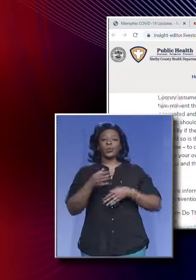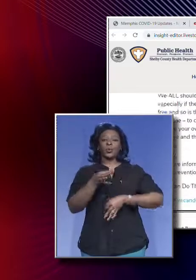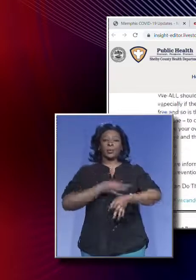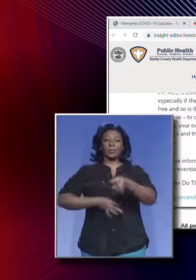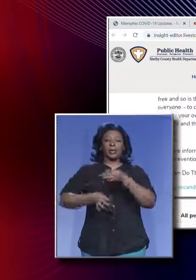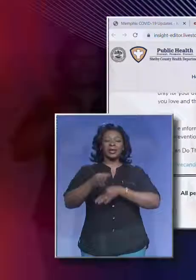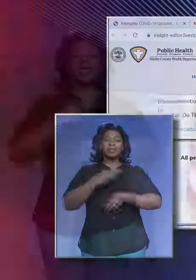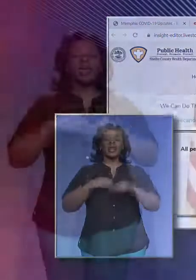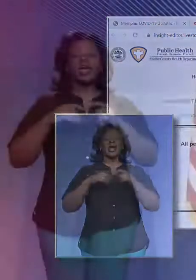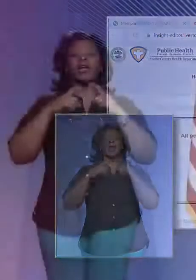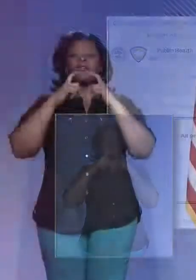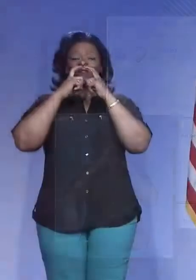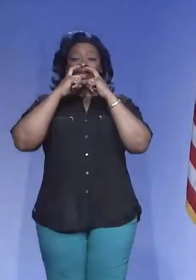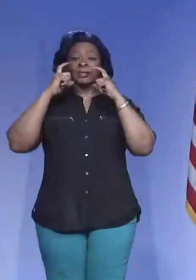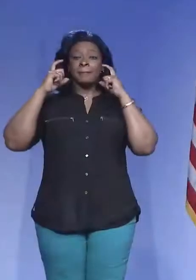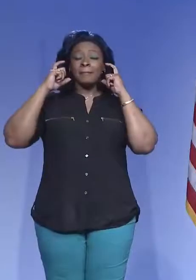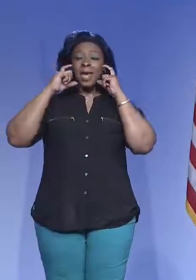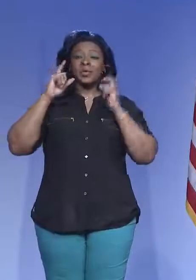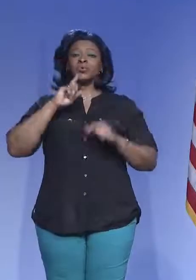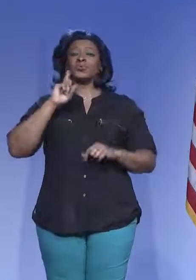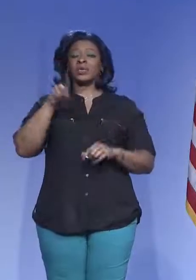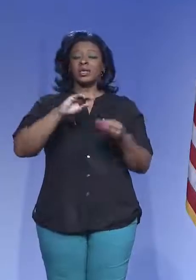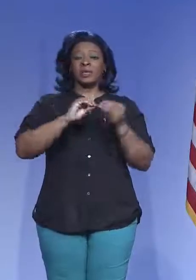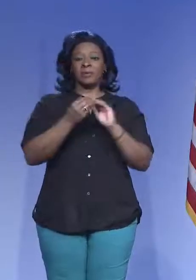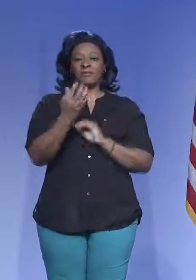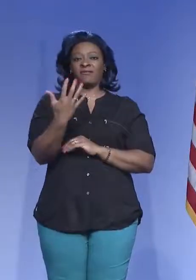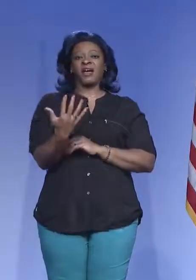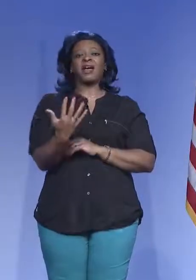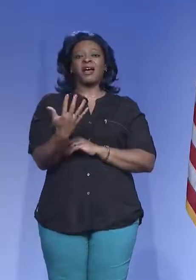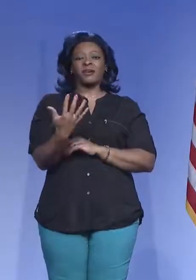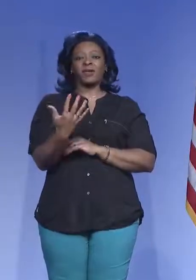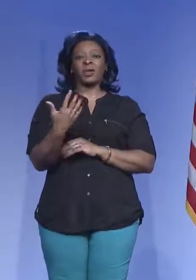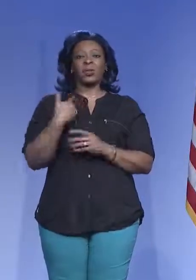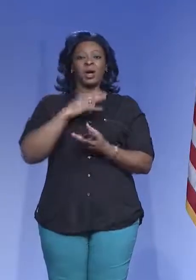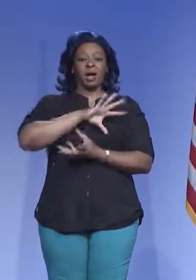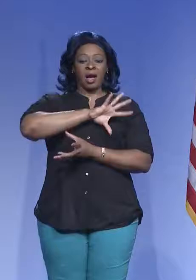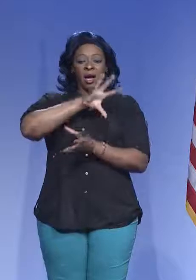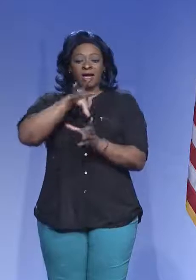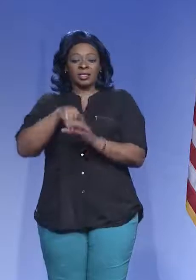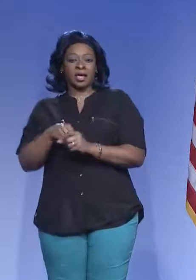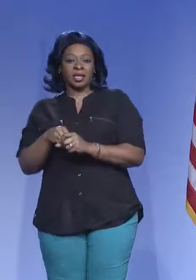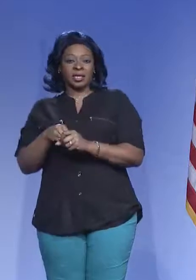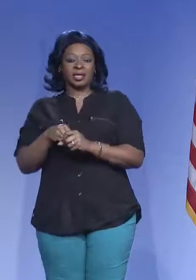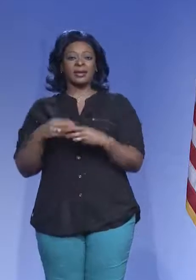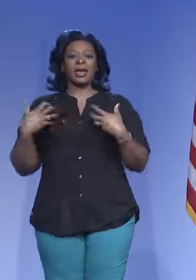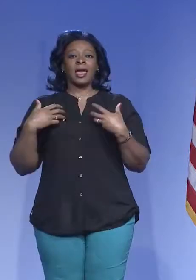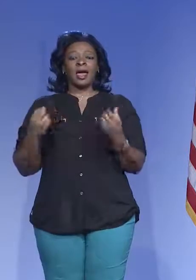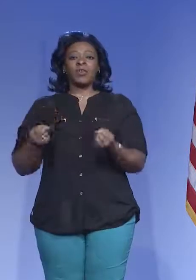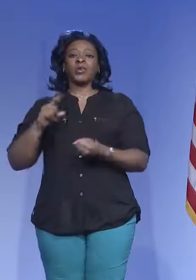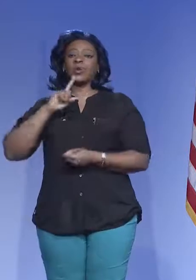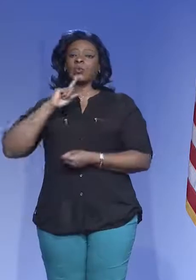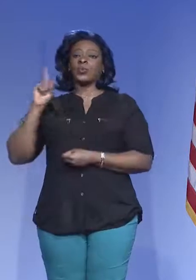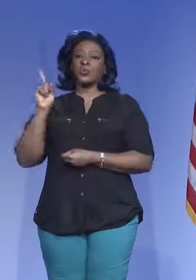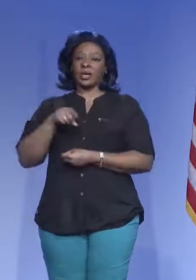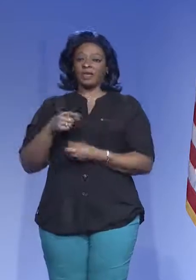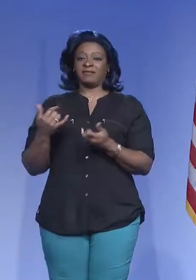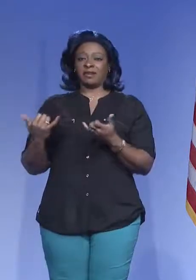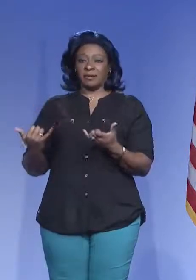the face mask directive number 5. We consolidated it into this health directive.